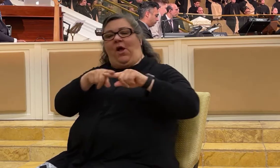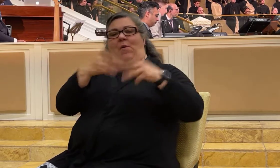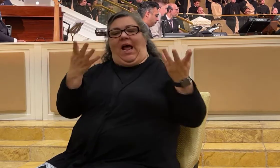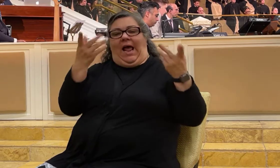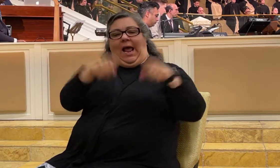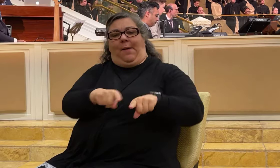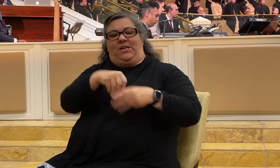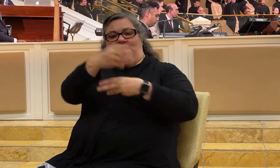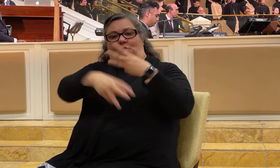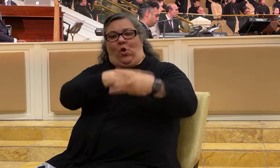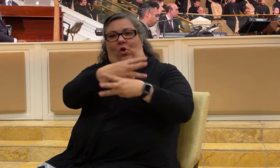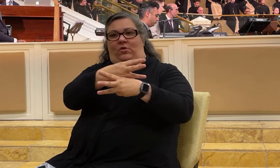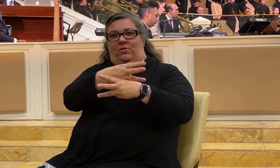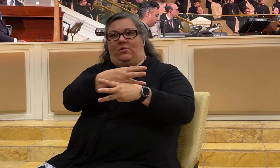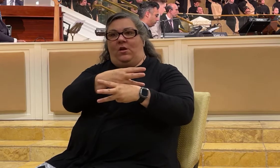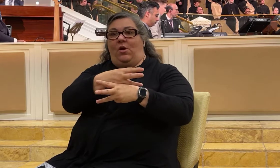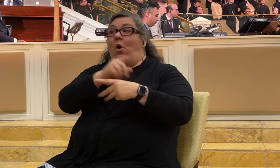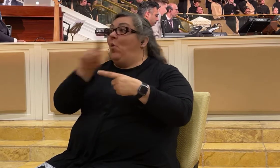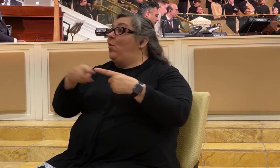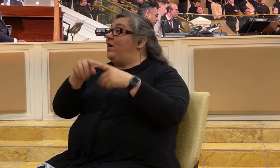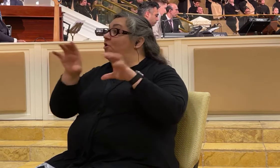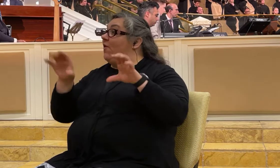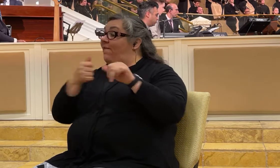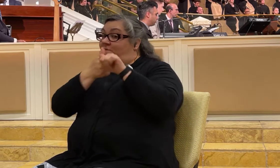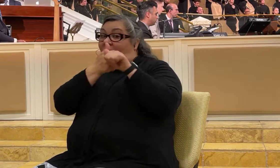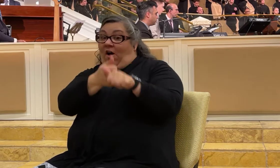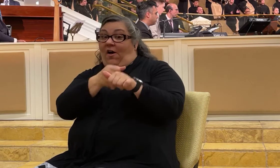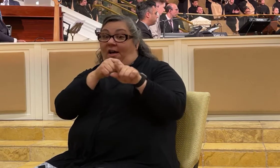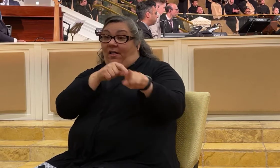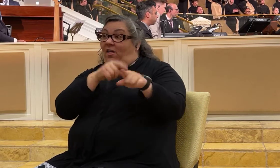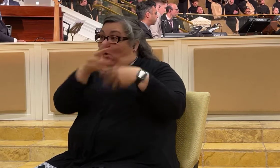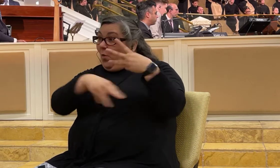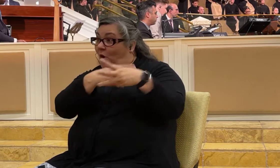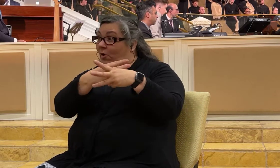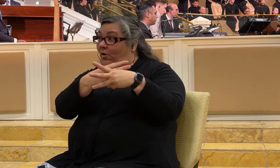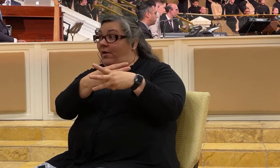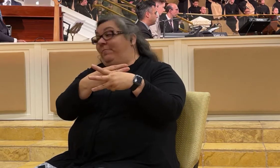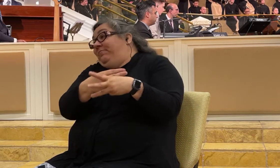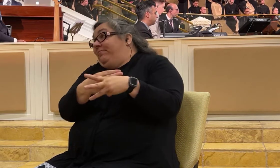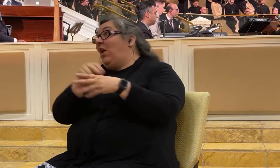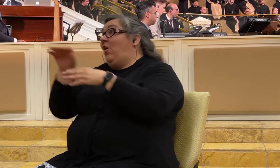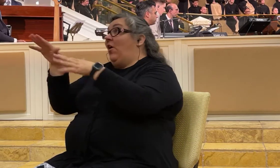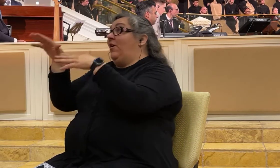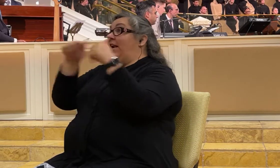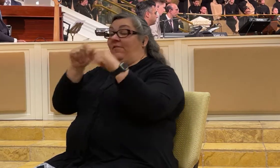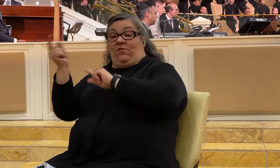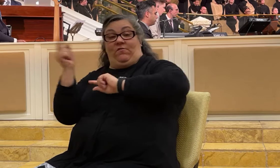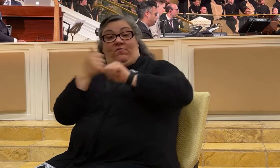of the Lord. When you do, you pack your suitcase up and you leave it.